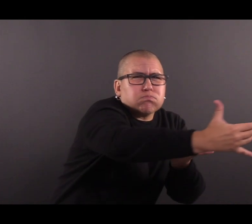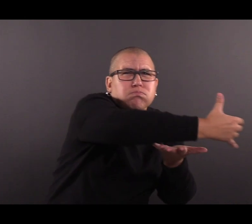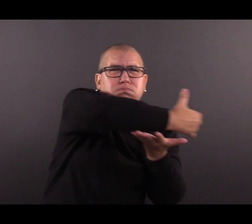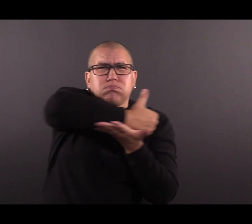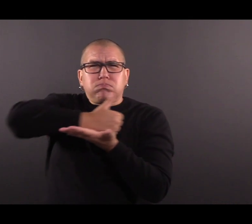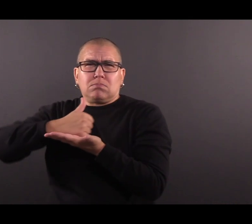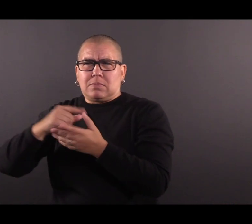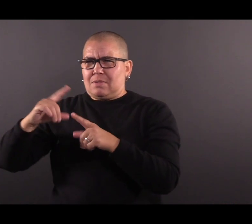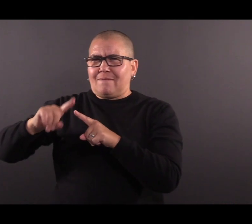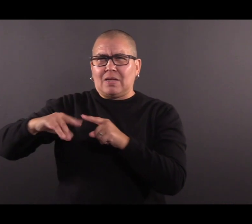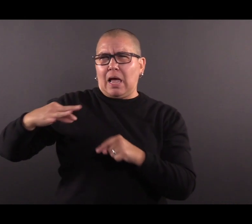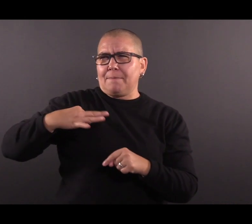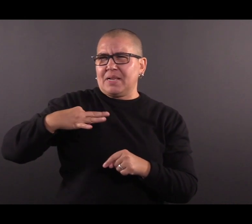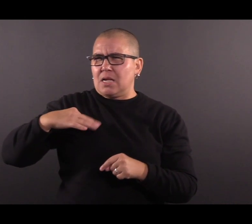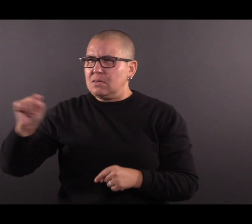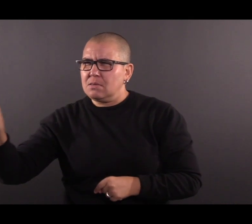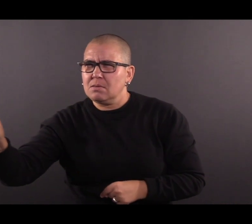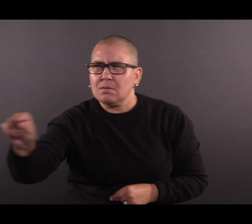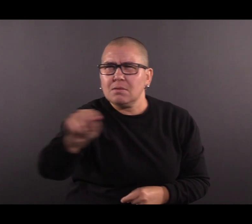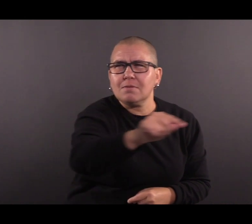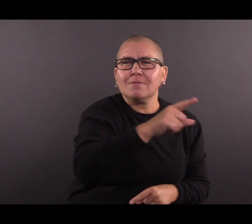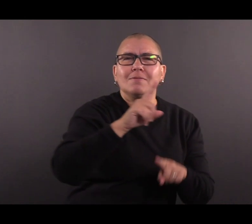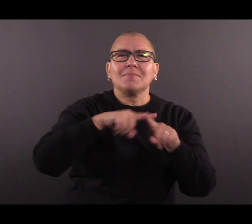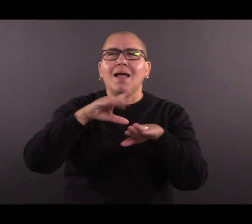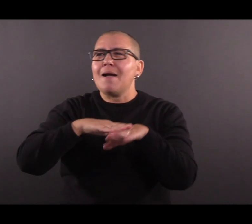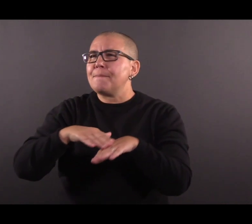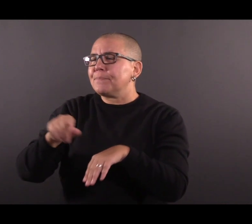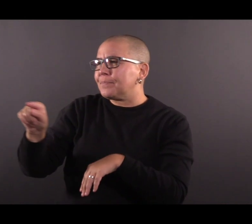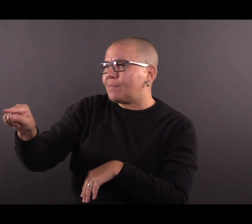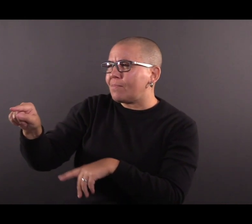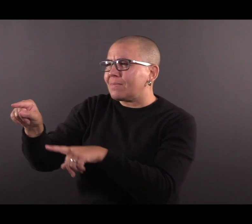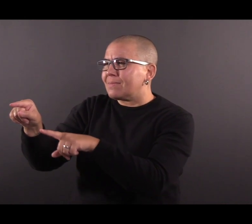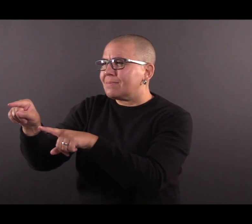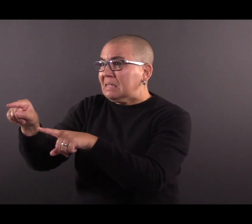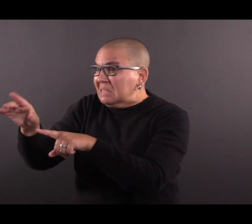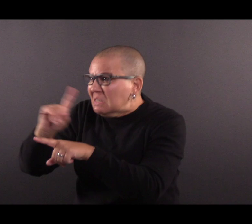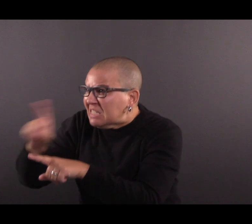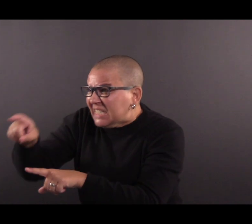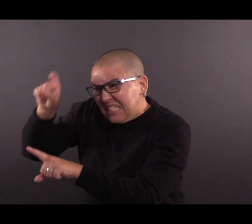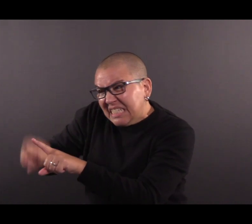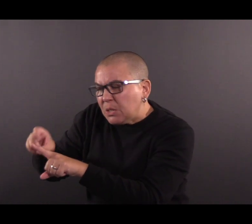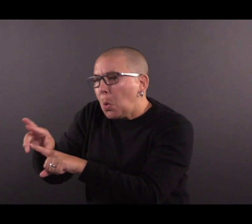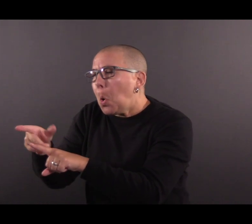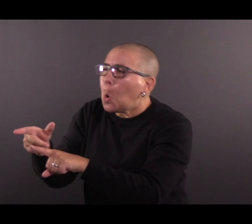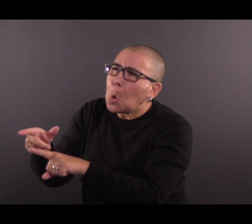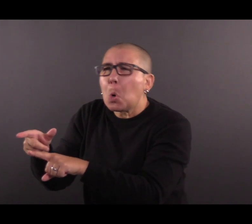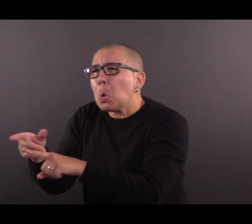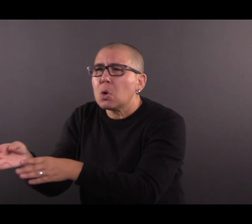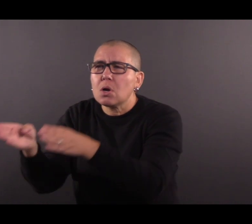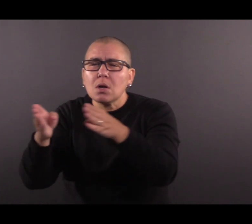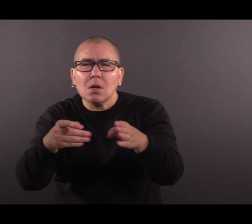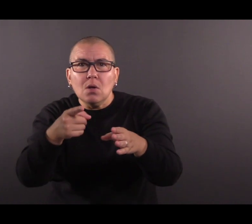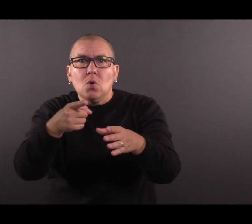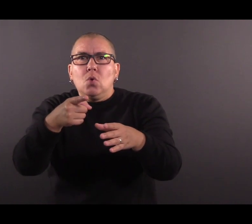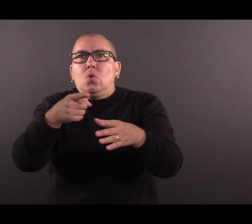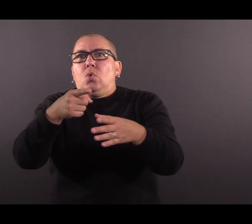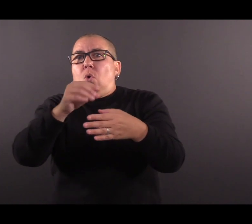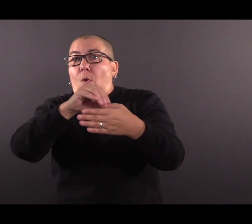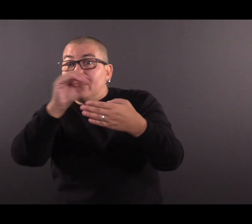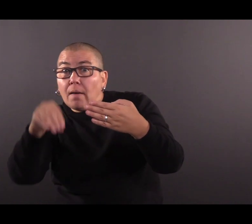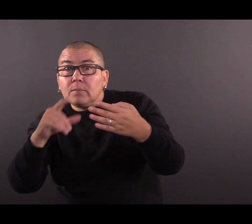criteria, such as the need for the project, if the projected outcomes of the project addresses those